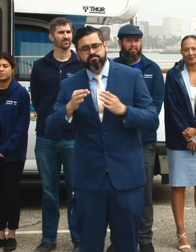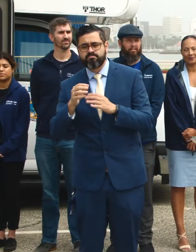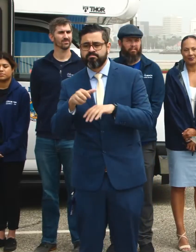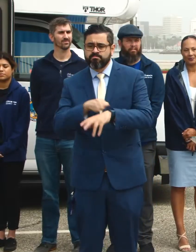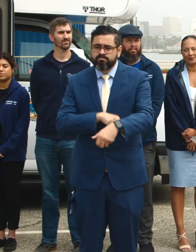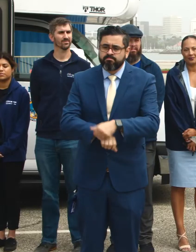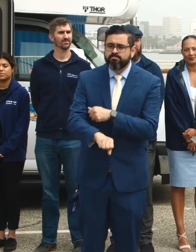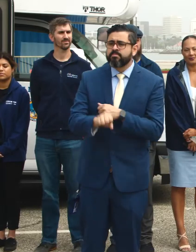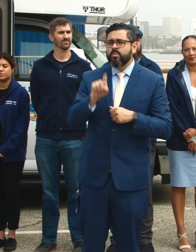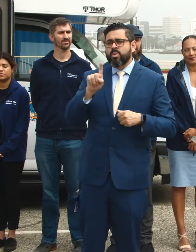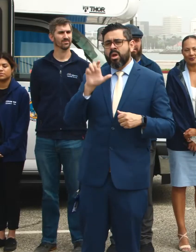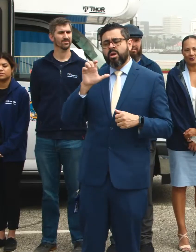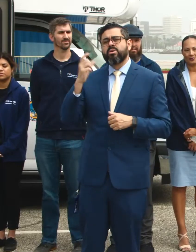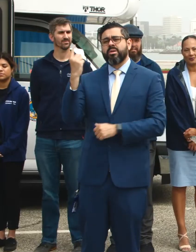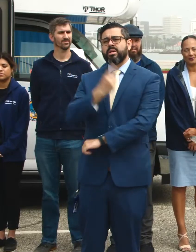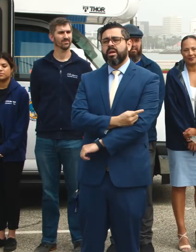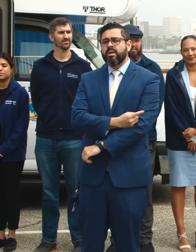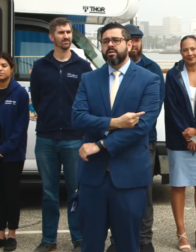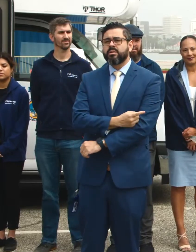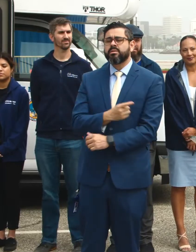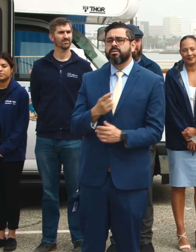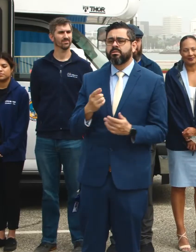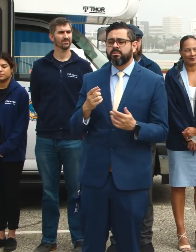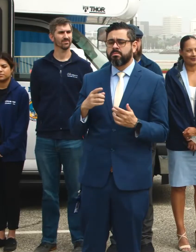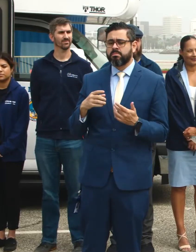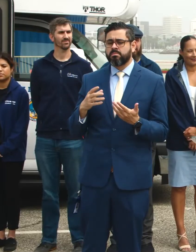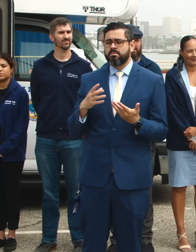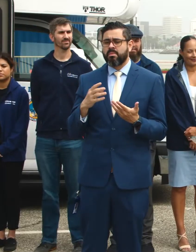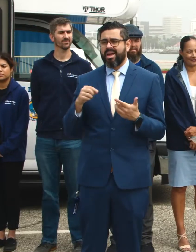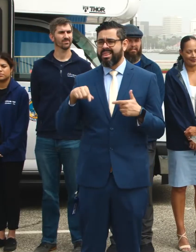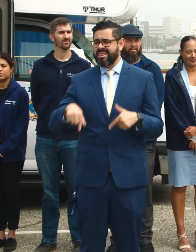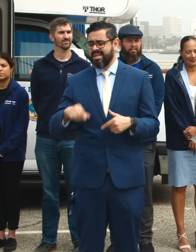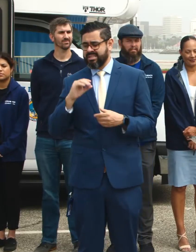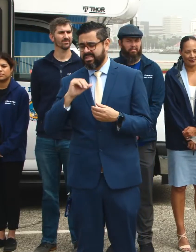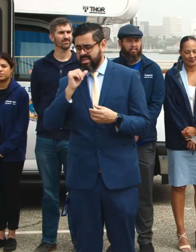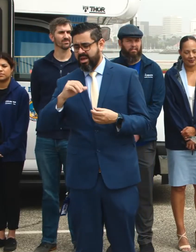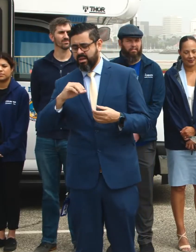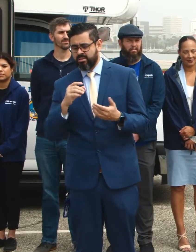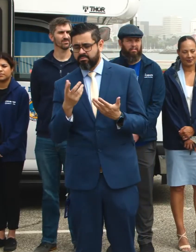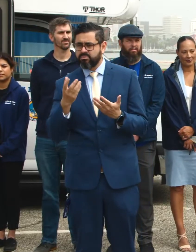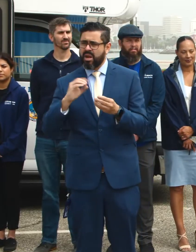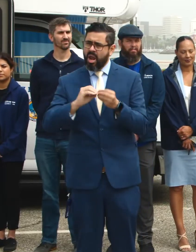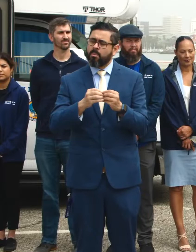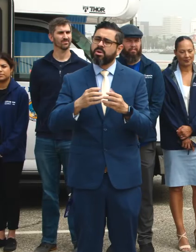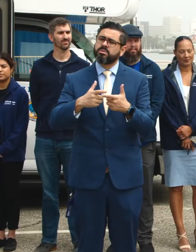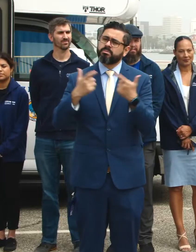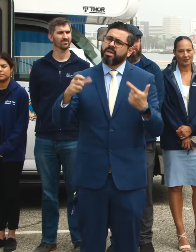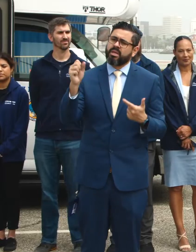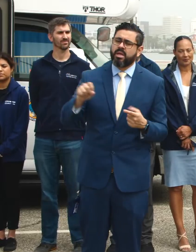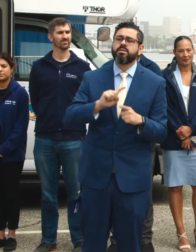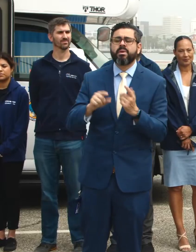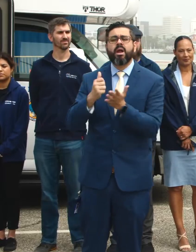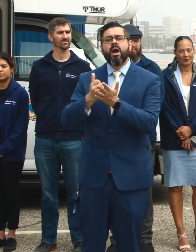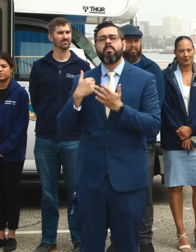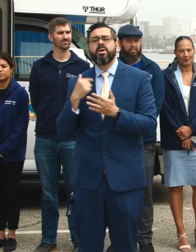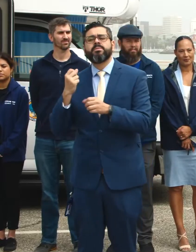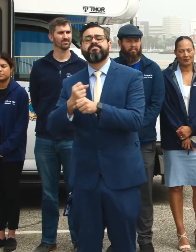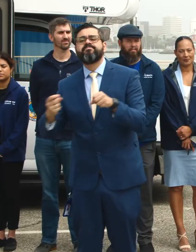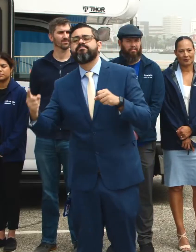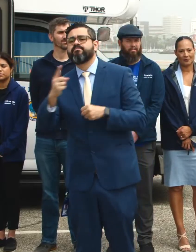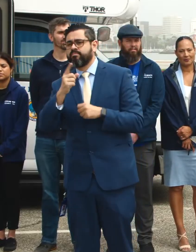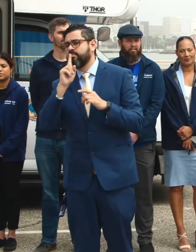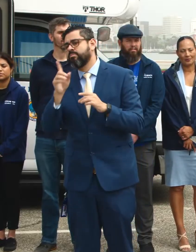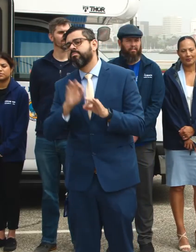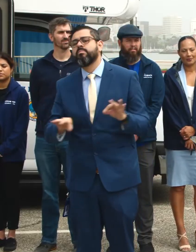over the last 100 days. A lot of that is not reflected in these numbers, but this allows us, again, to have a baseline for next year, which is incredibly